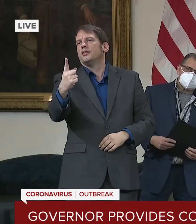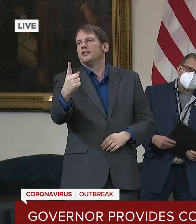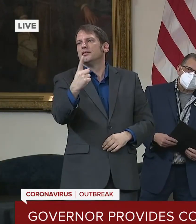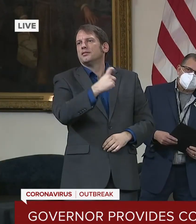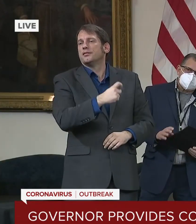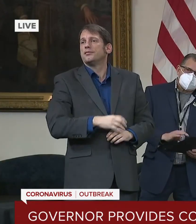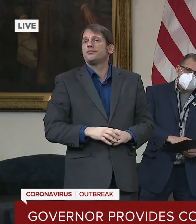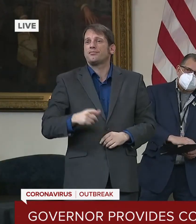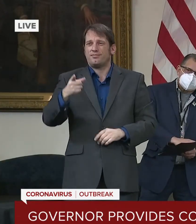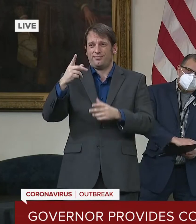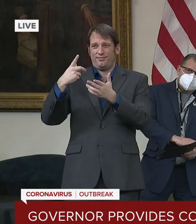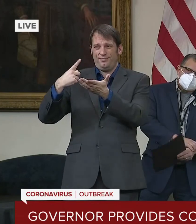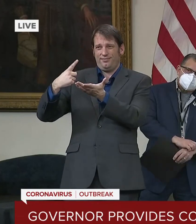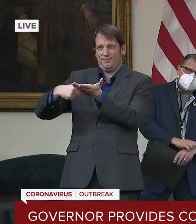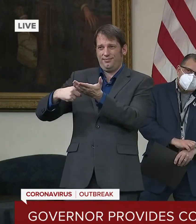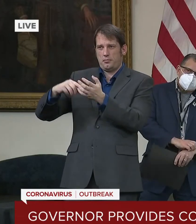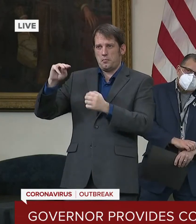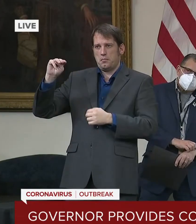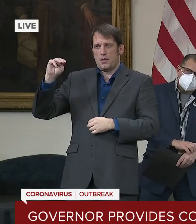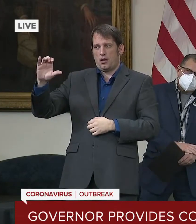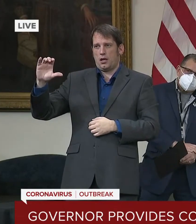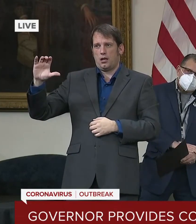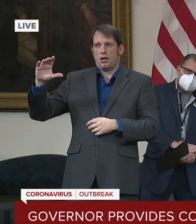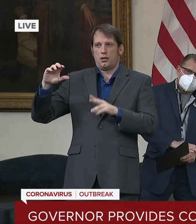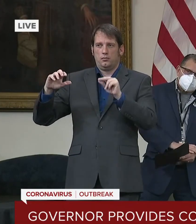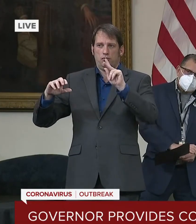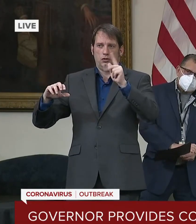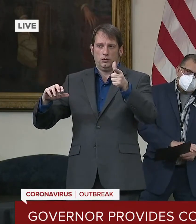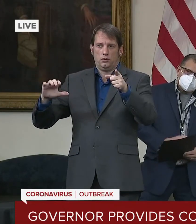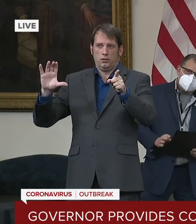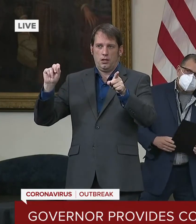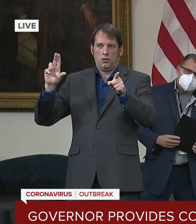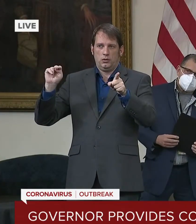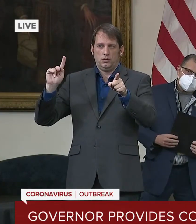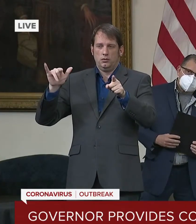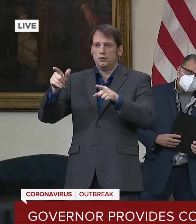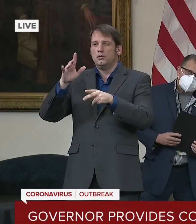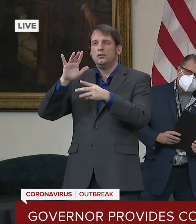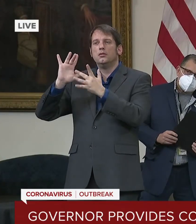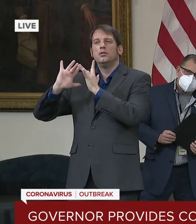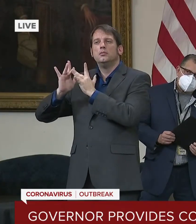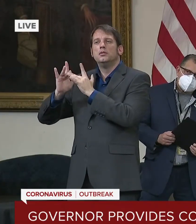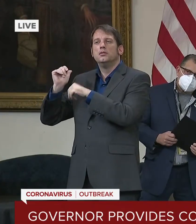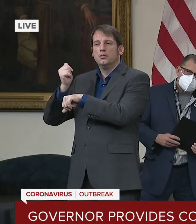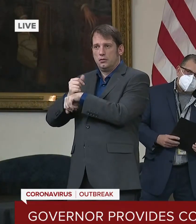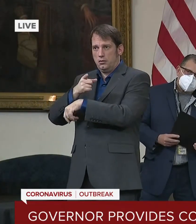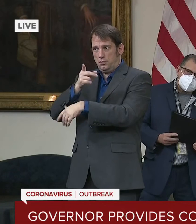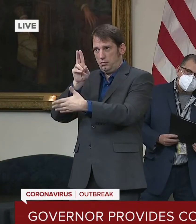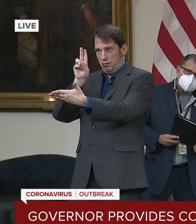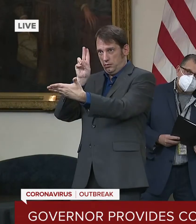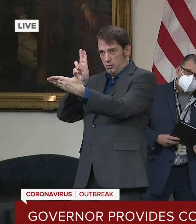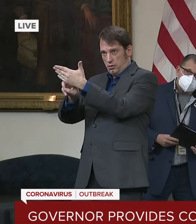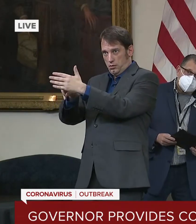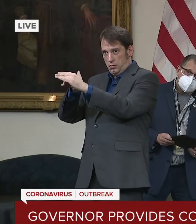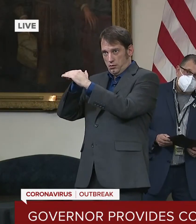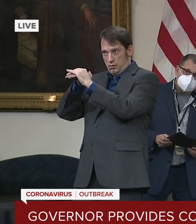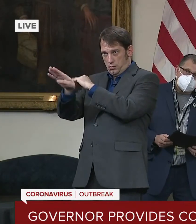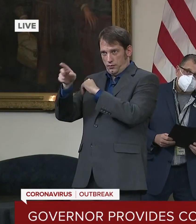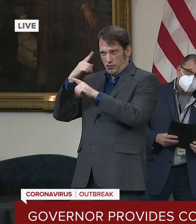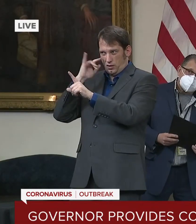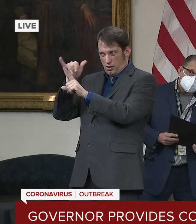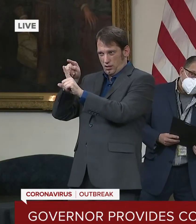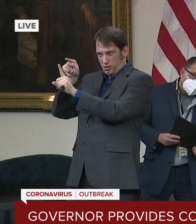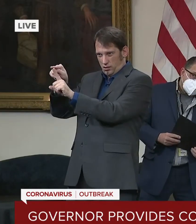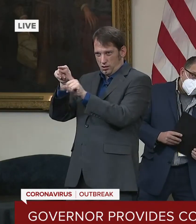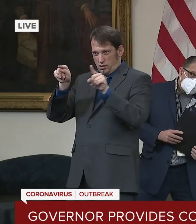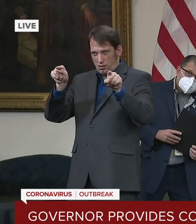that people go to make their appointments on, is allowing people to sign up for appointments in certain counties that they're not eligible in. Yeah.